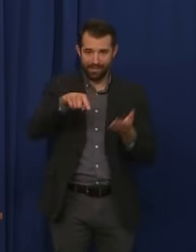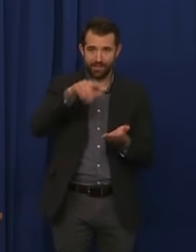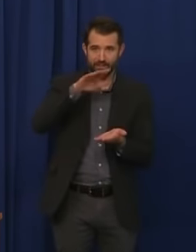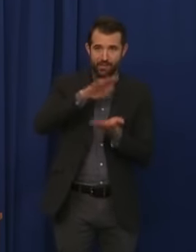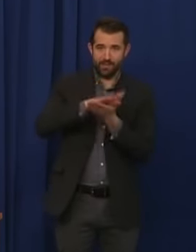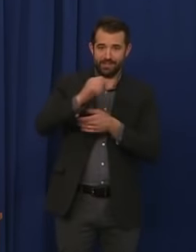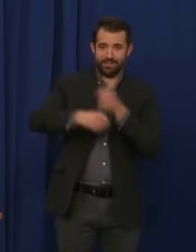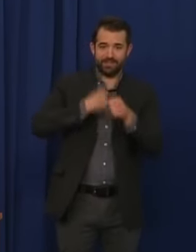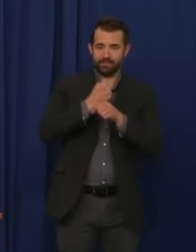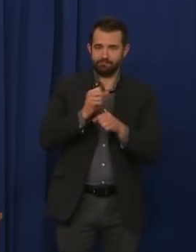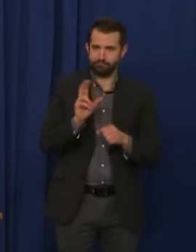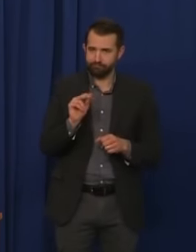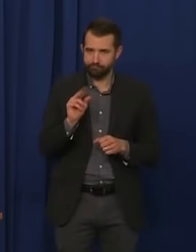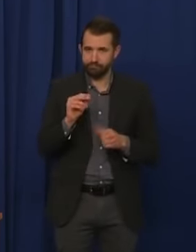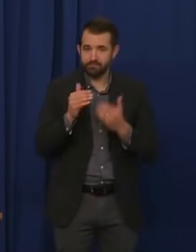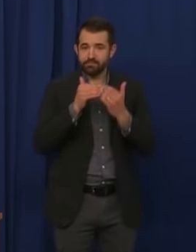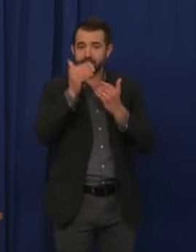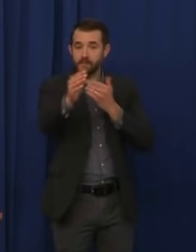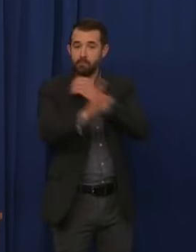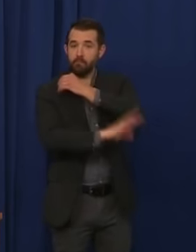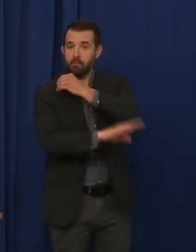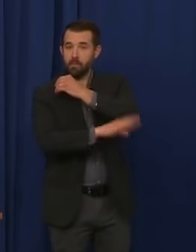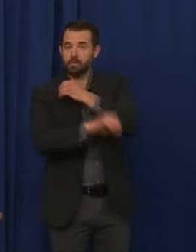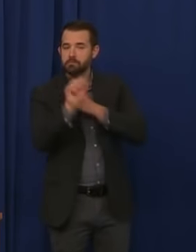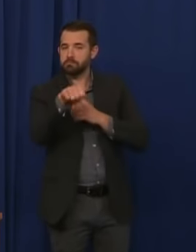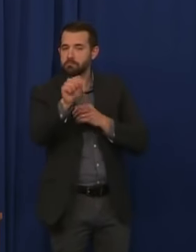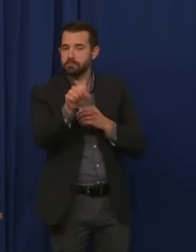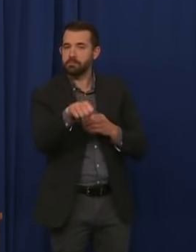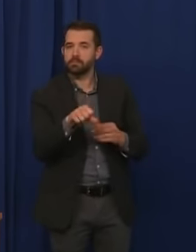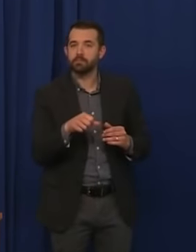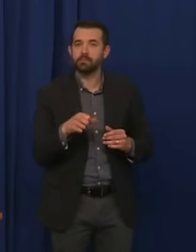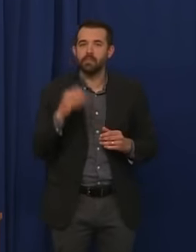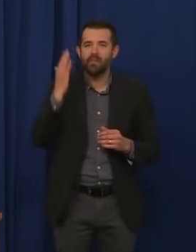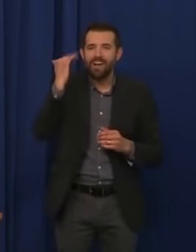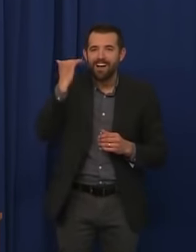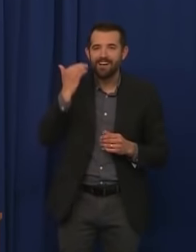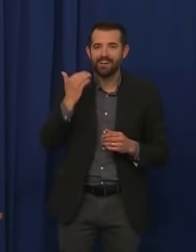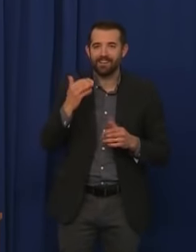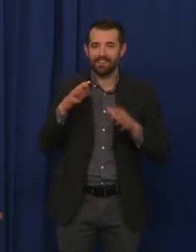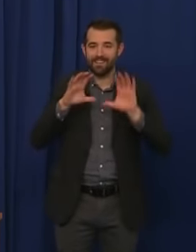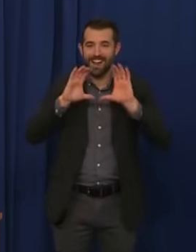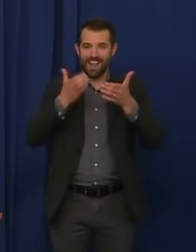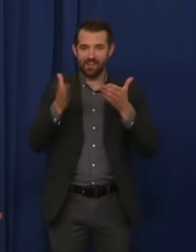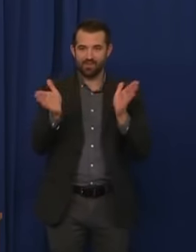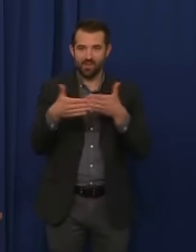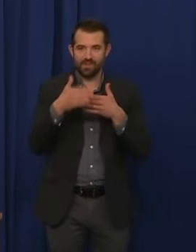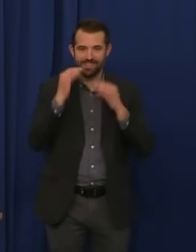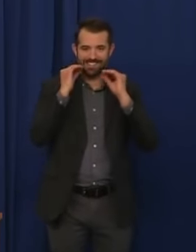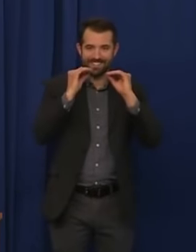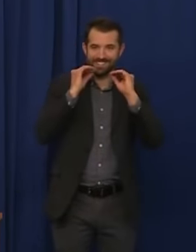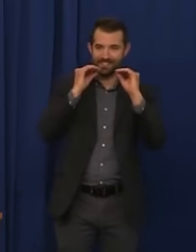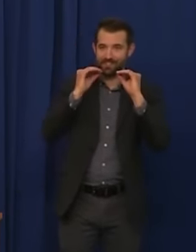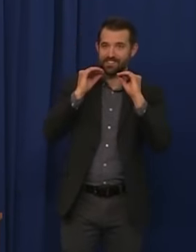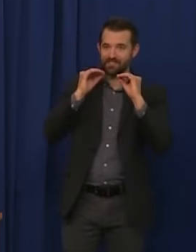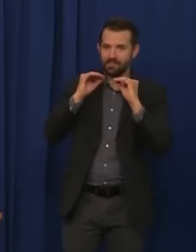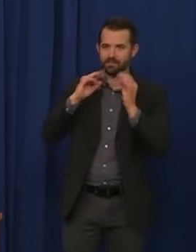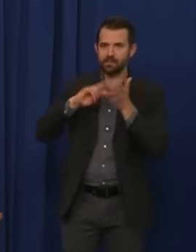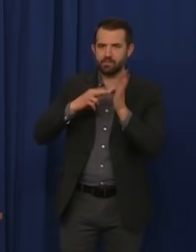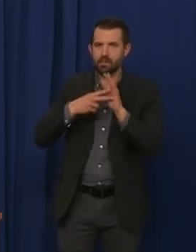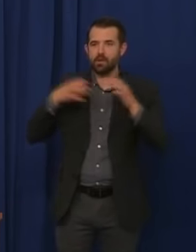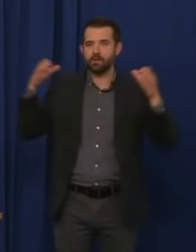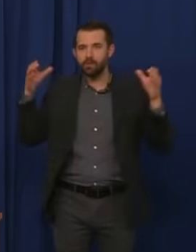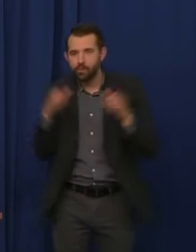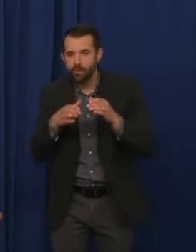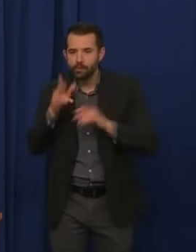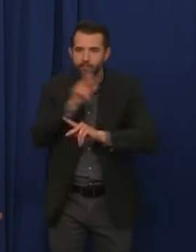And that's accurate, because schools in classroom teaching, at least, involves groups of people getting